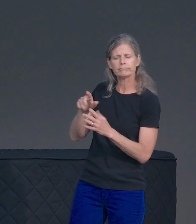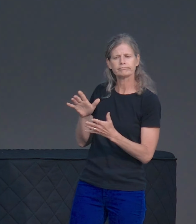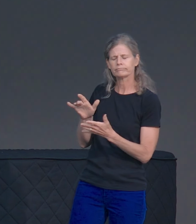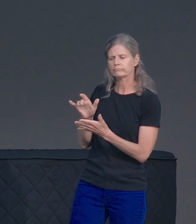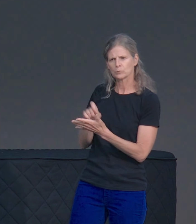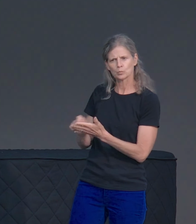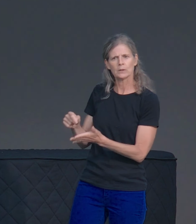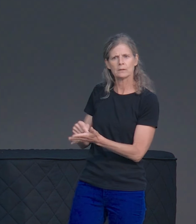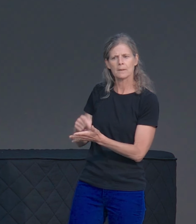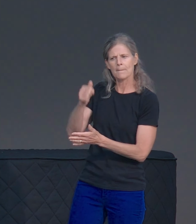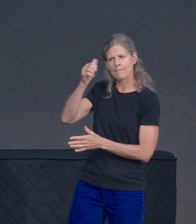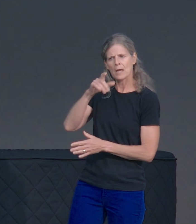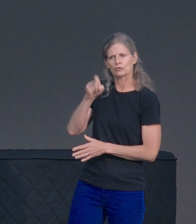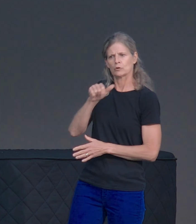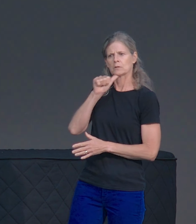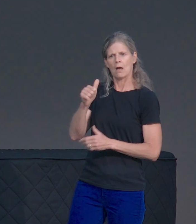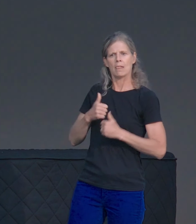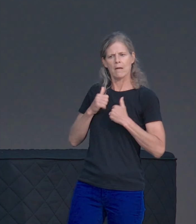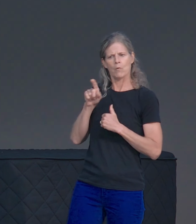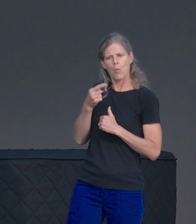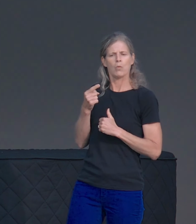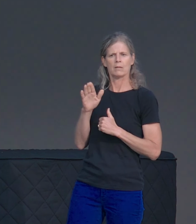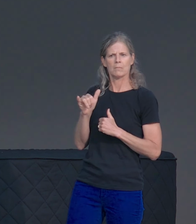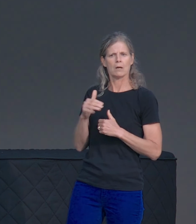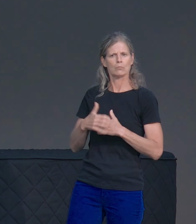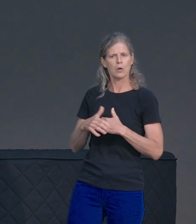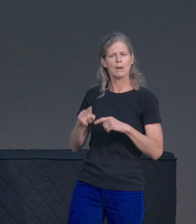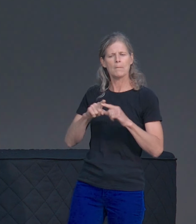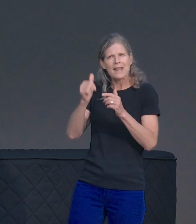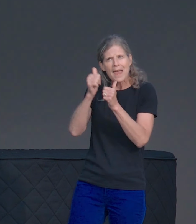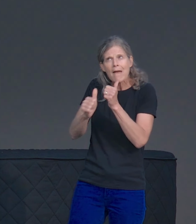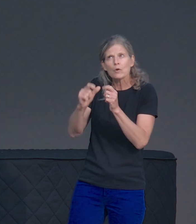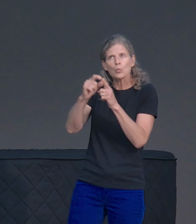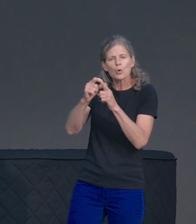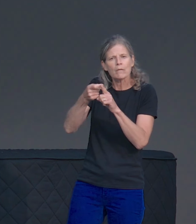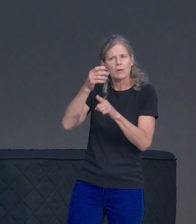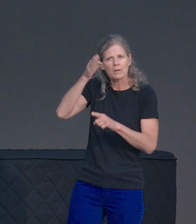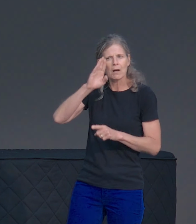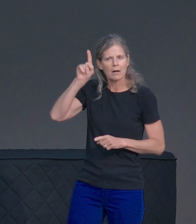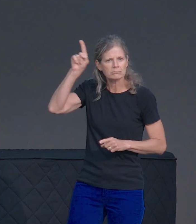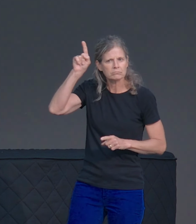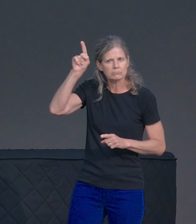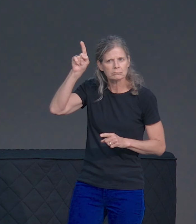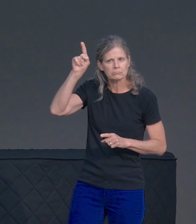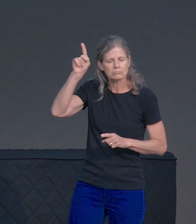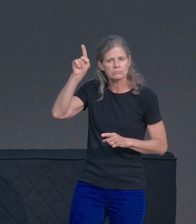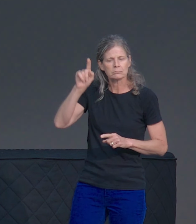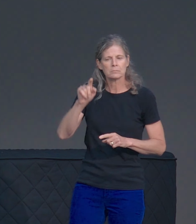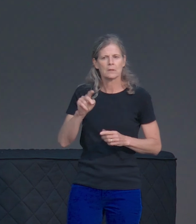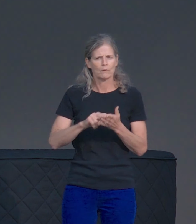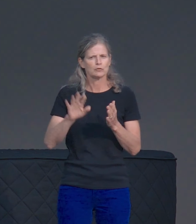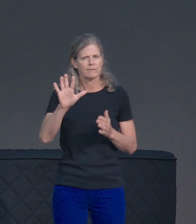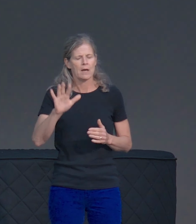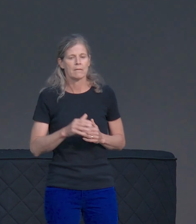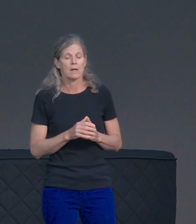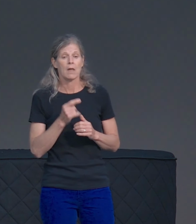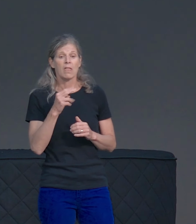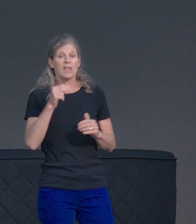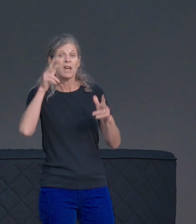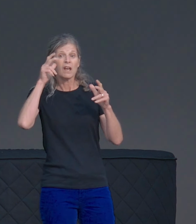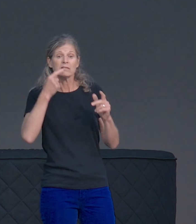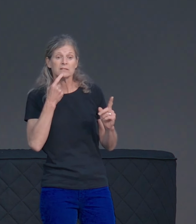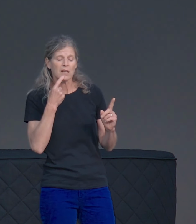written, man shall not live by bread alone, but by every word that comes from the mouth of God. Verse 5, then the